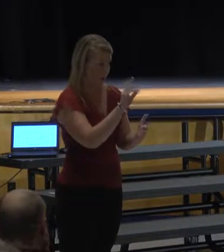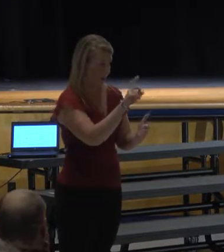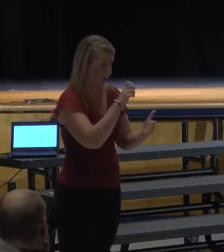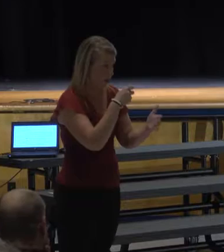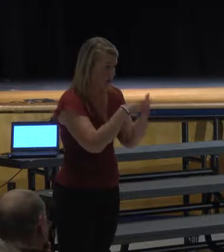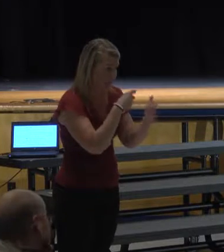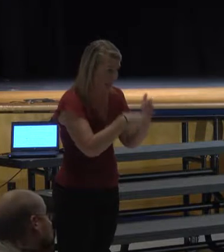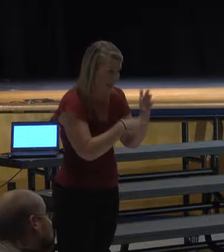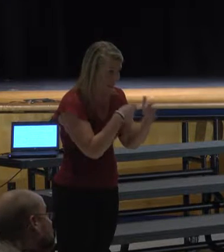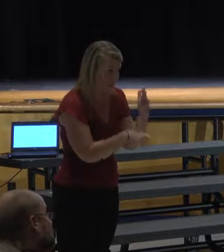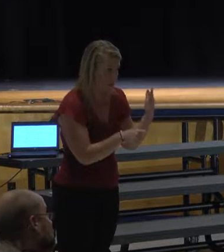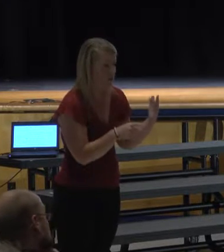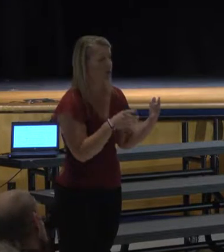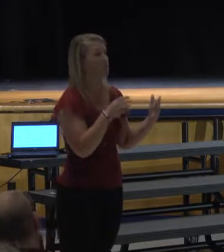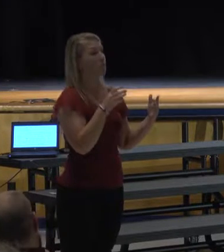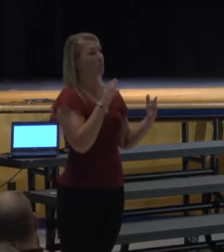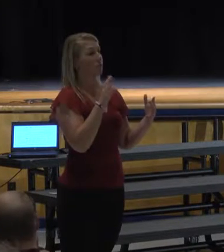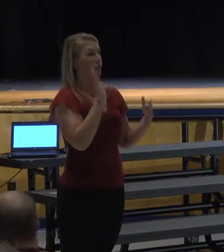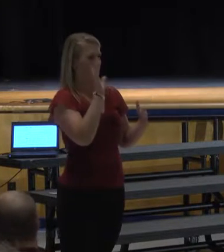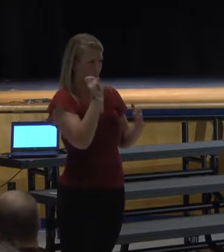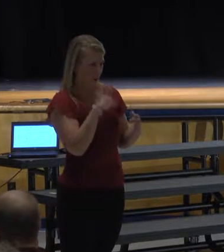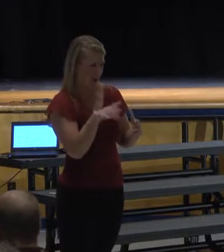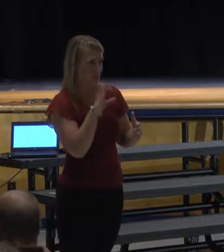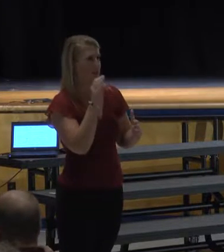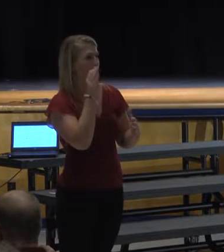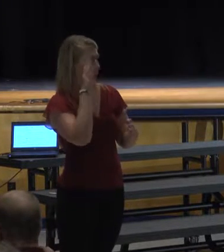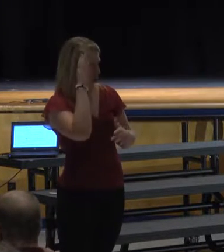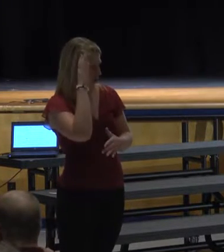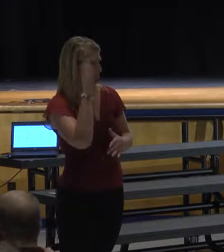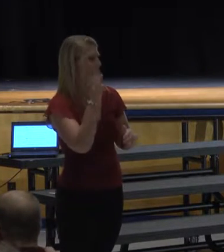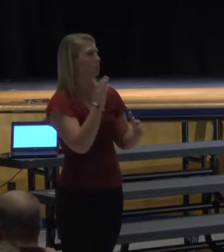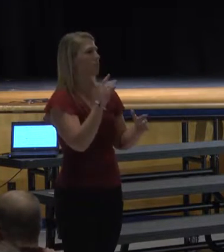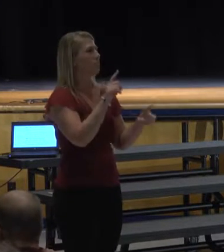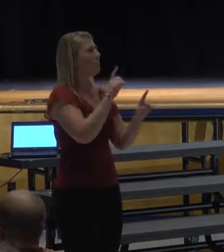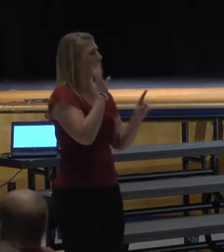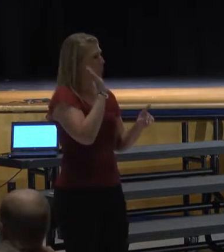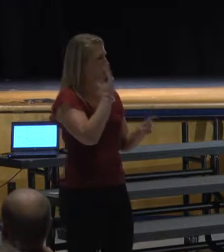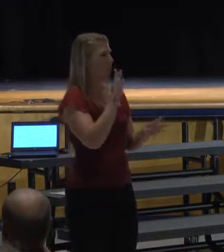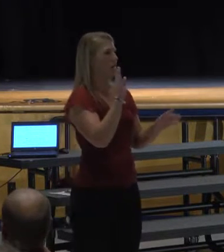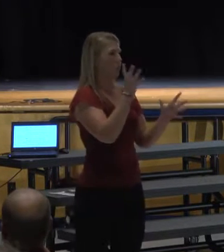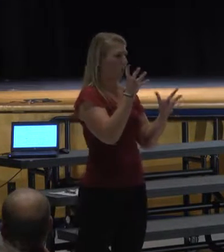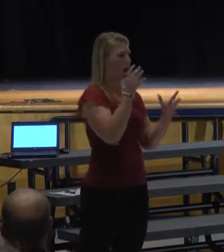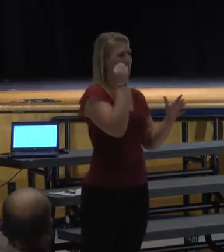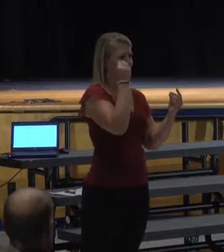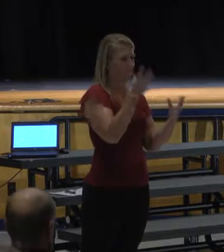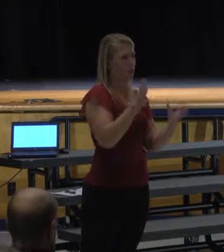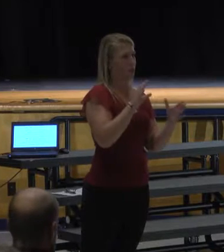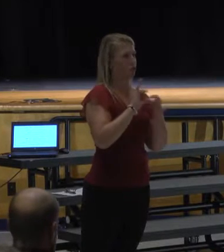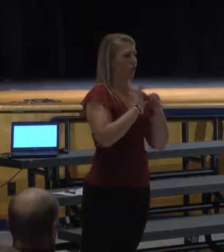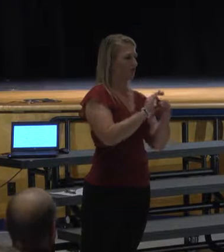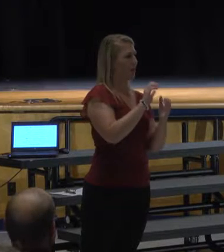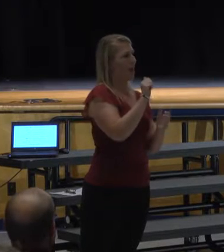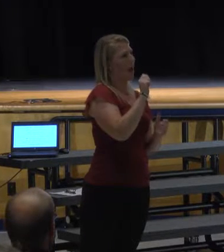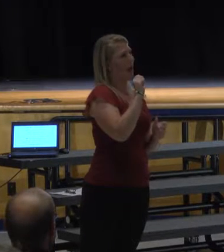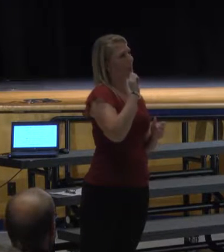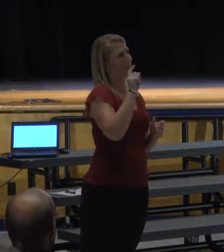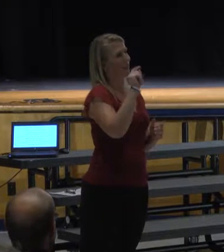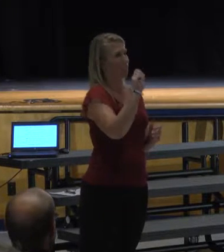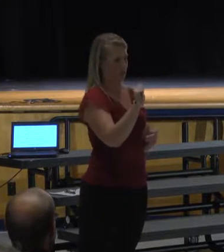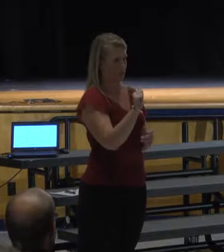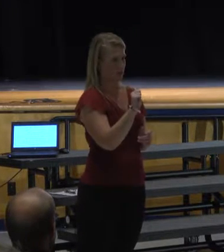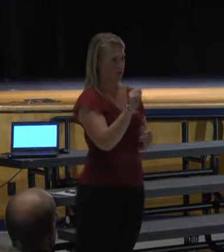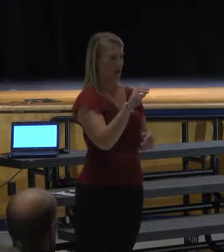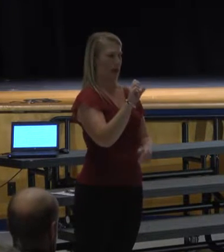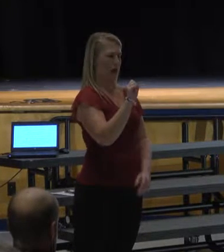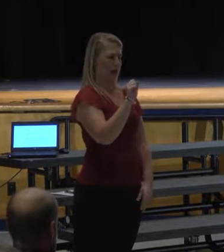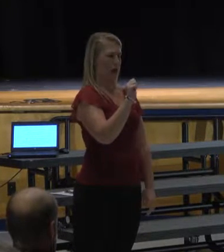information. Then it'll ask the parent, and it'll ask for the student assets. And by assets, the FAFSA means any cash,